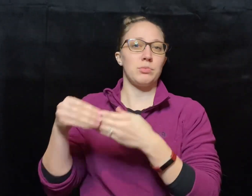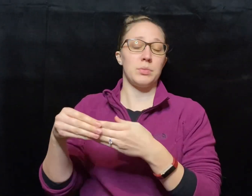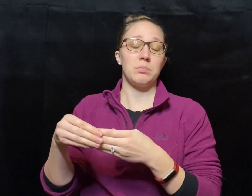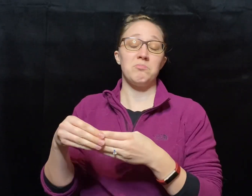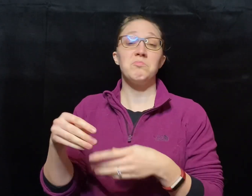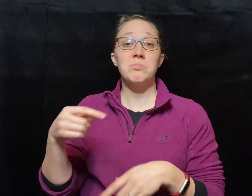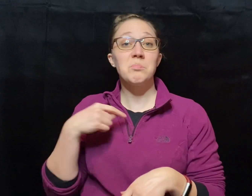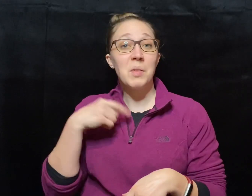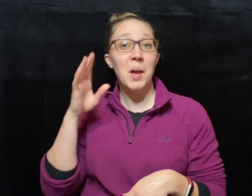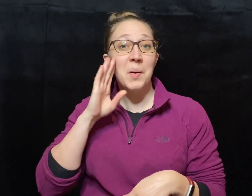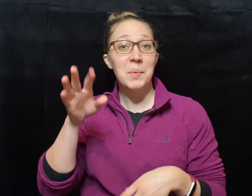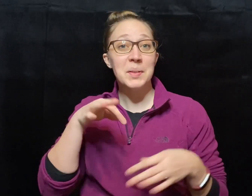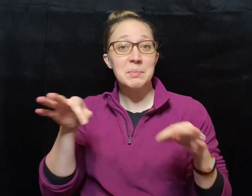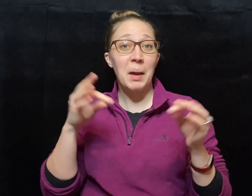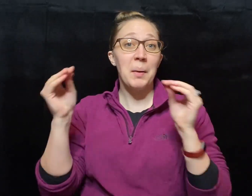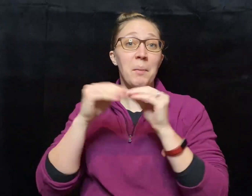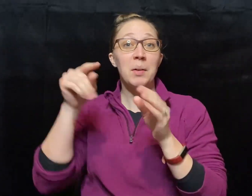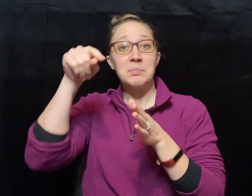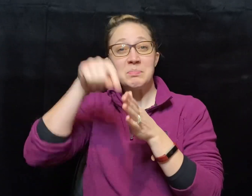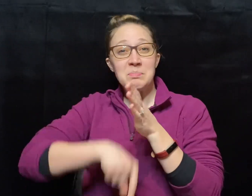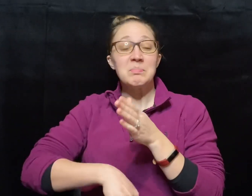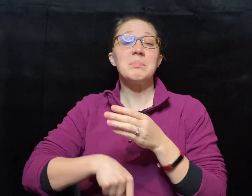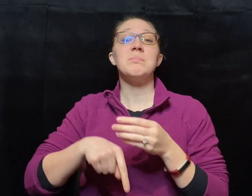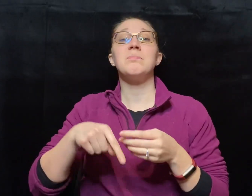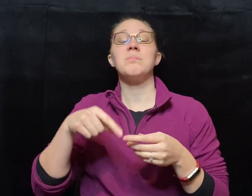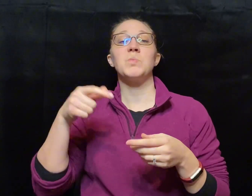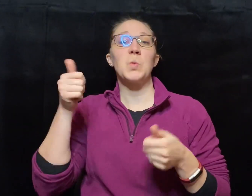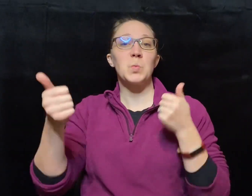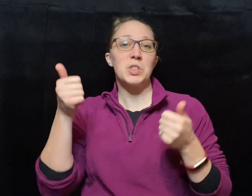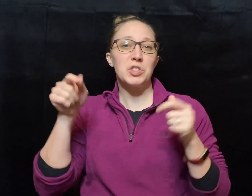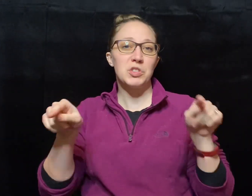than you do others. So maybe you're going to need that average rather